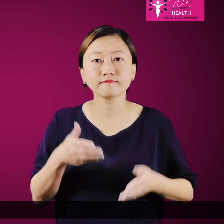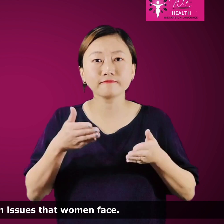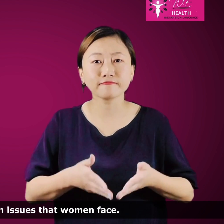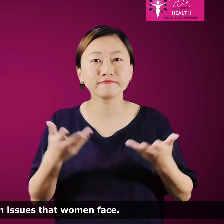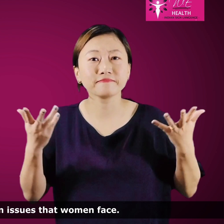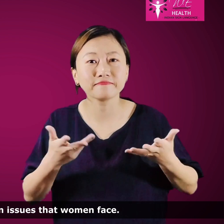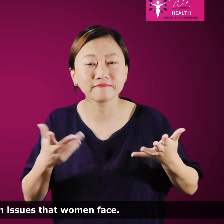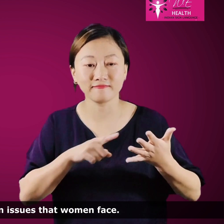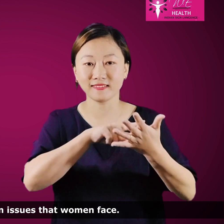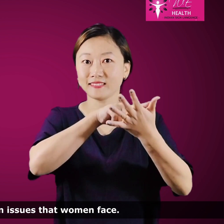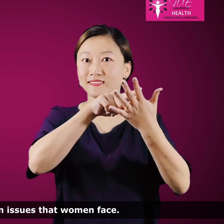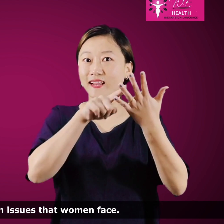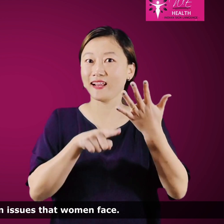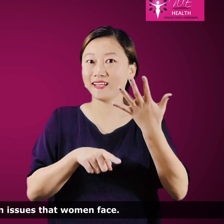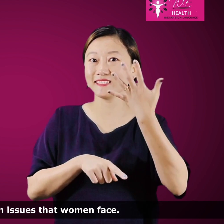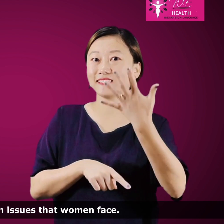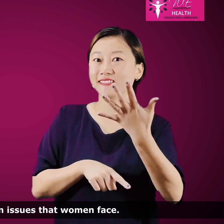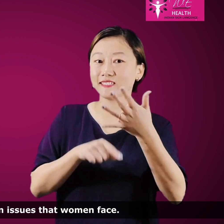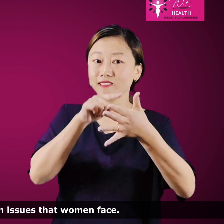Now you know the common issues that women face